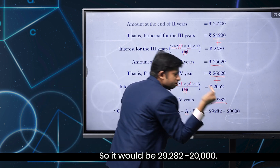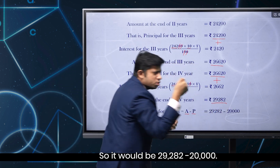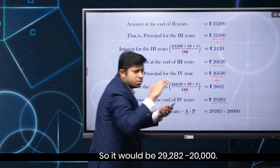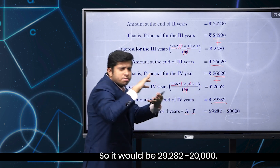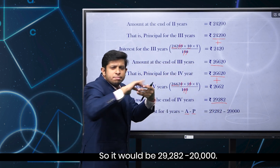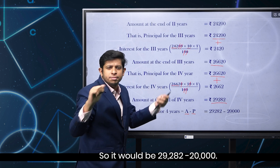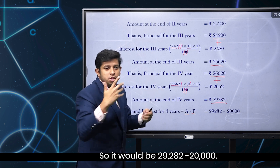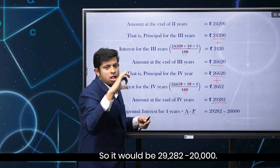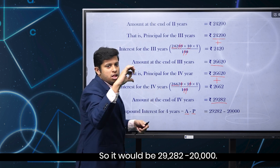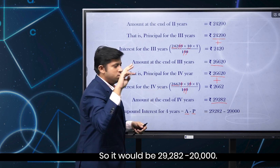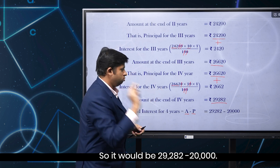20,000,